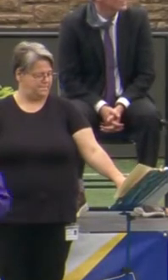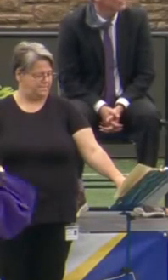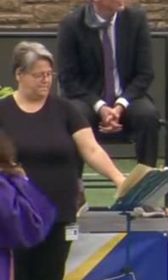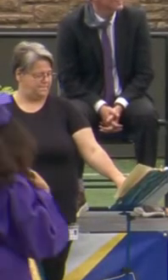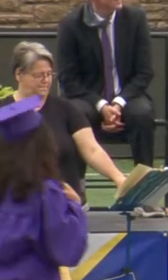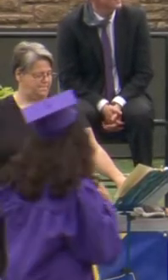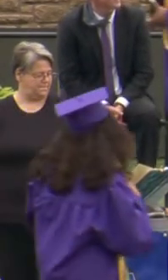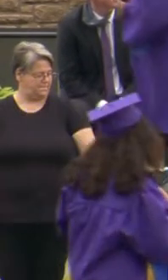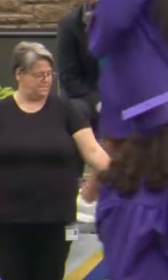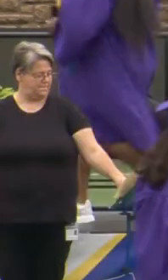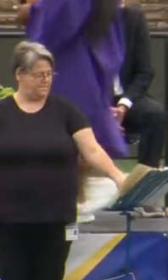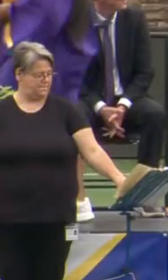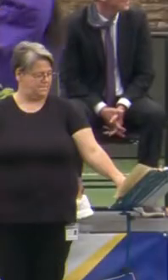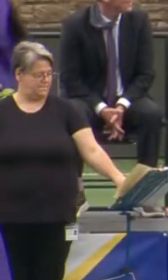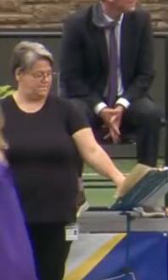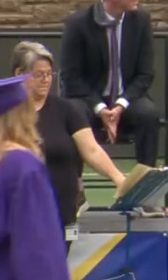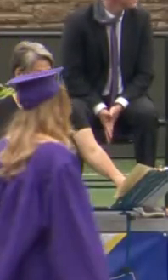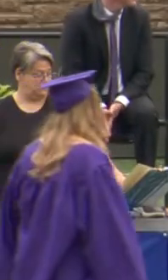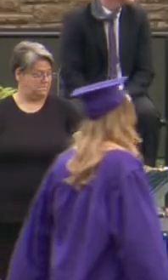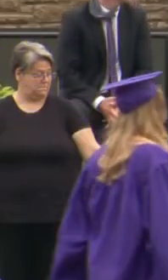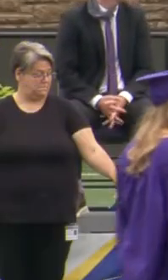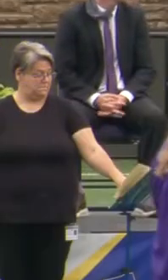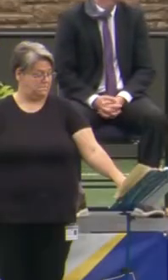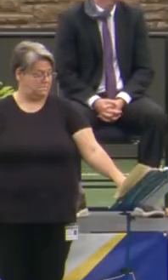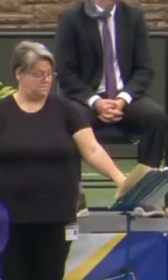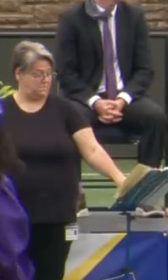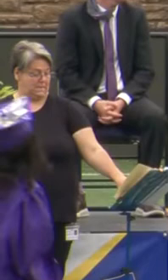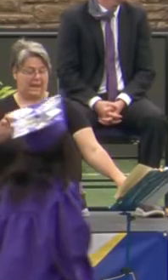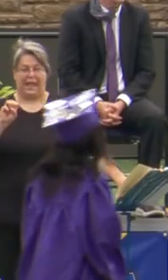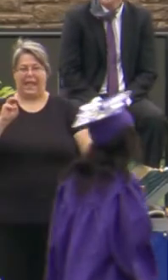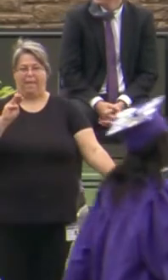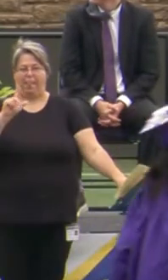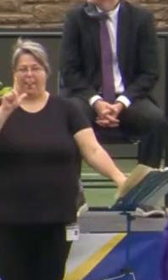Emily Nunez Torrijos.